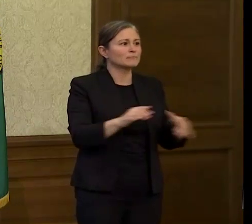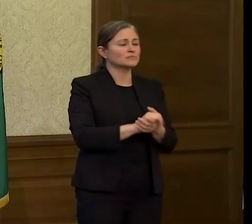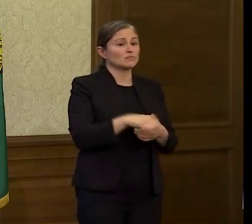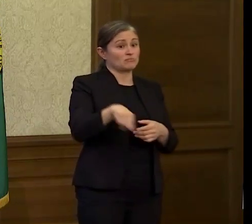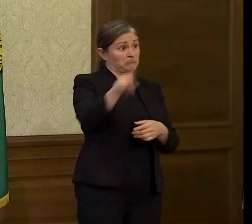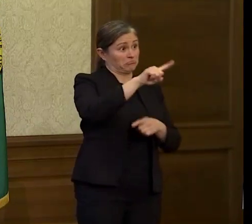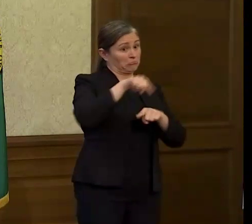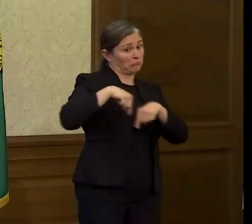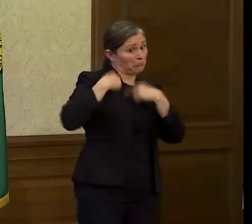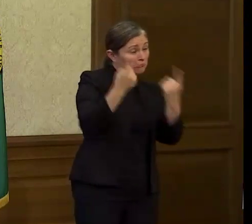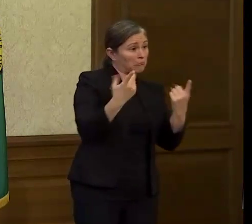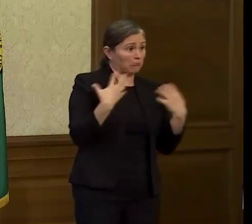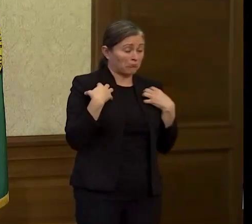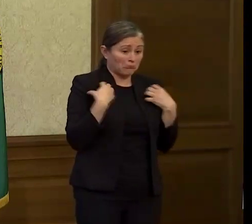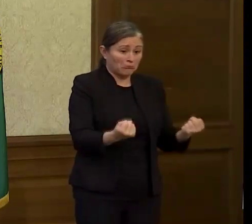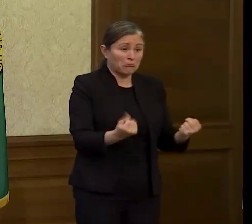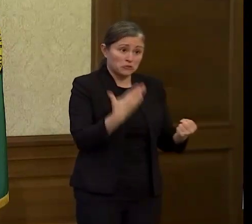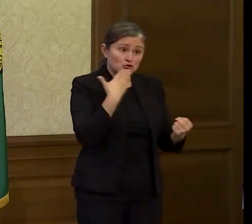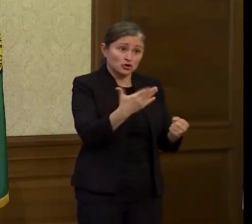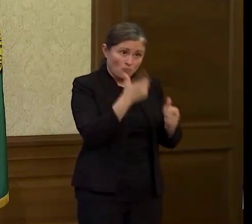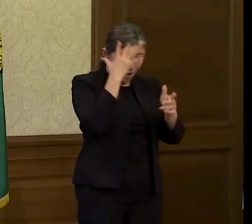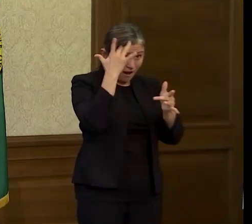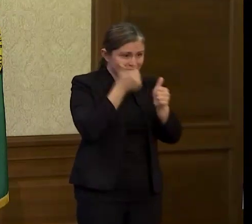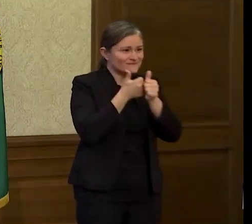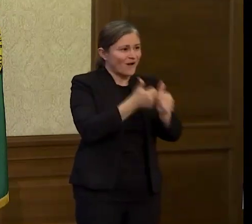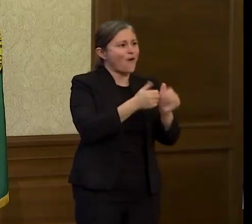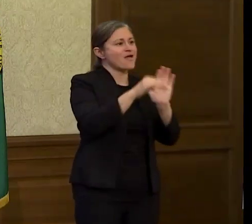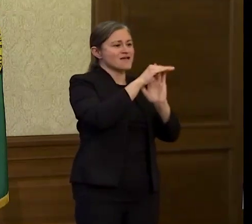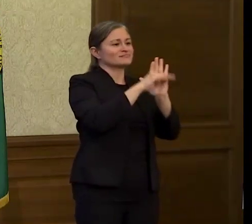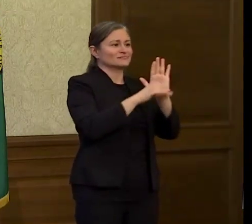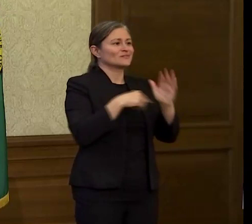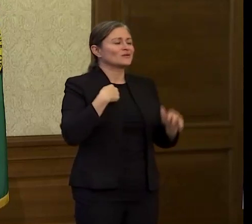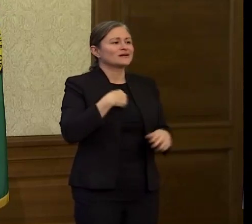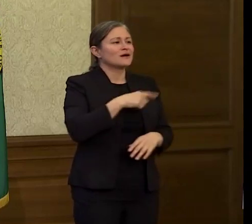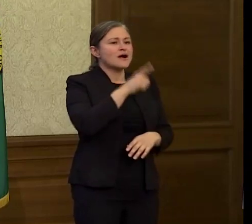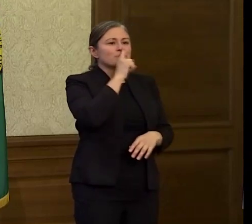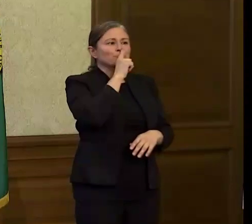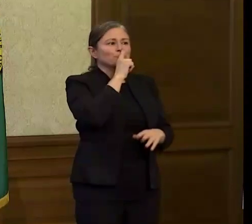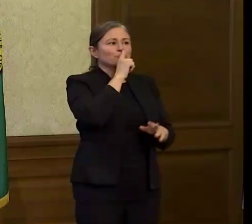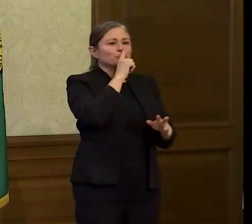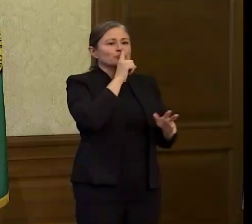taken, but we cannot lose steam in the middle of this fight.